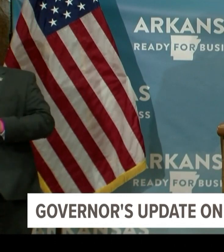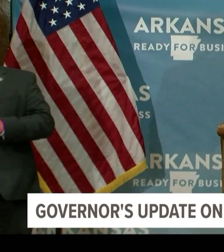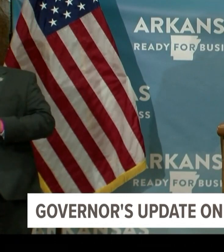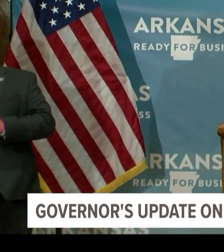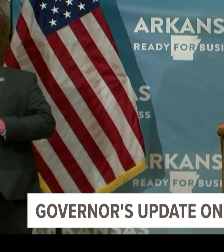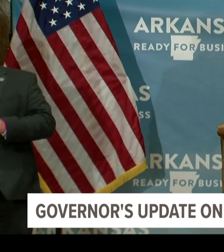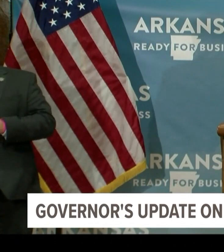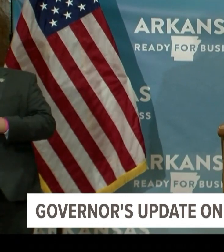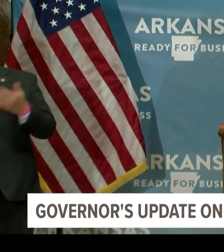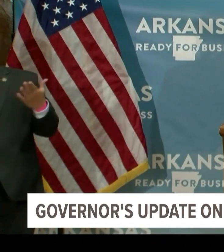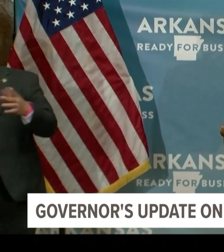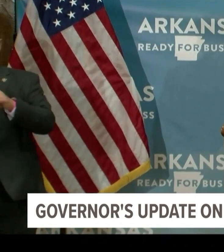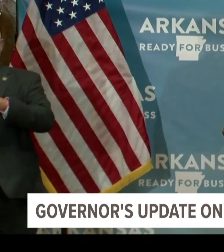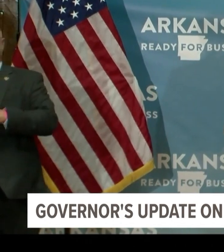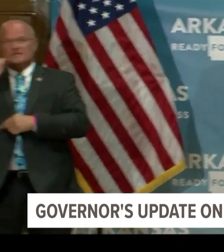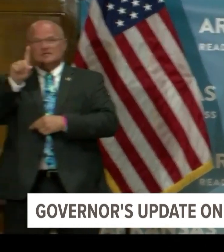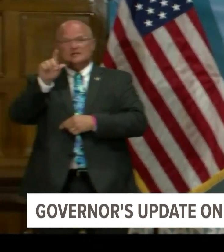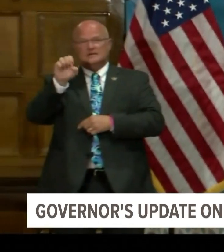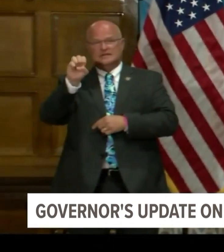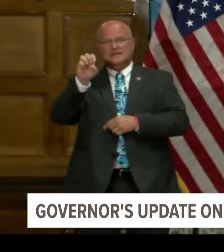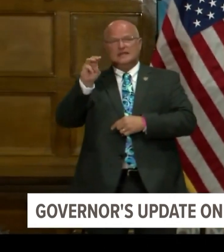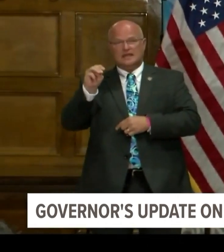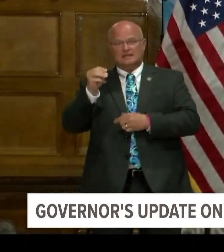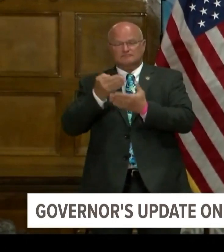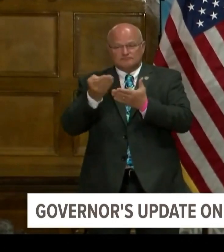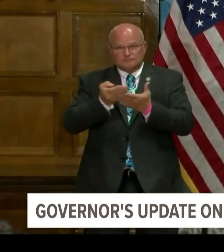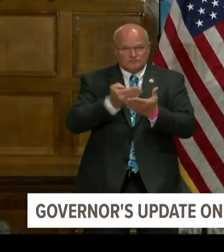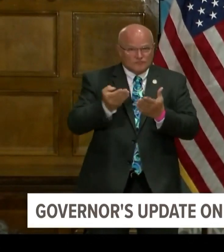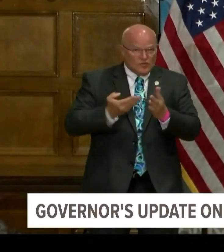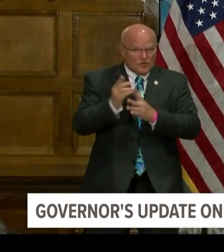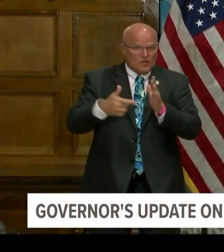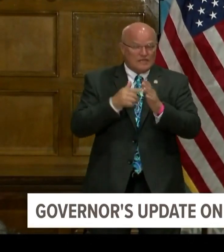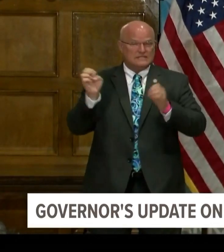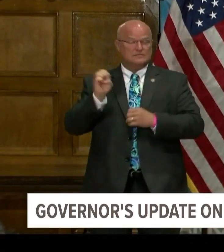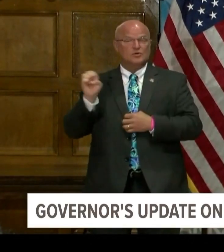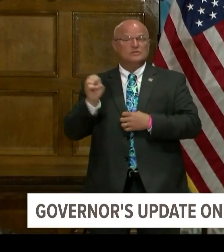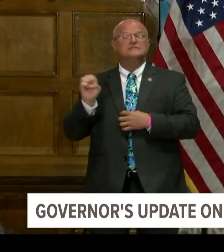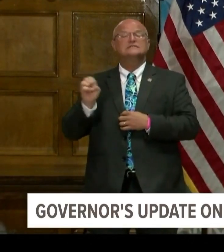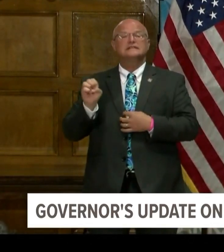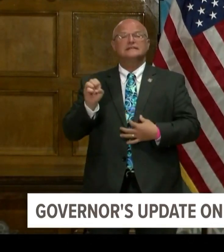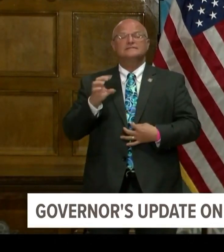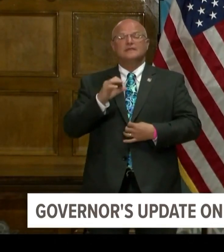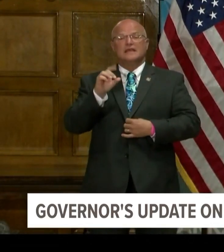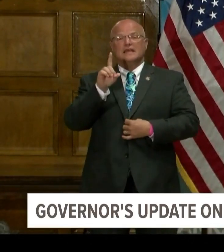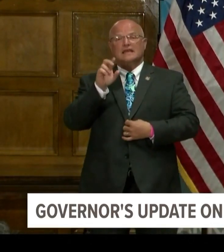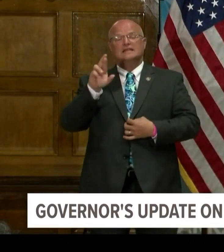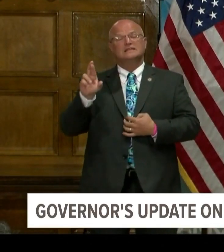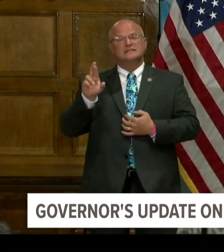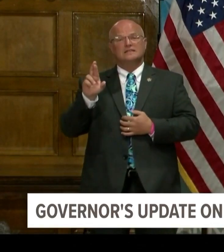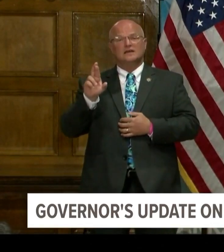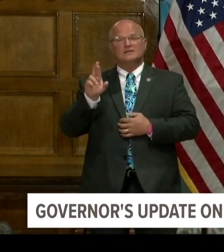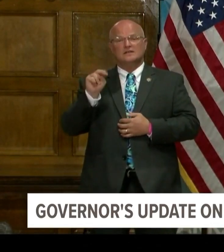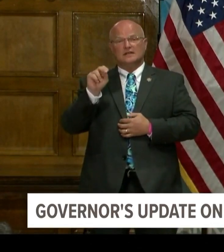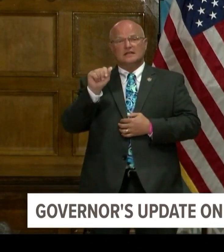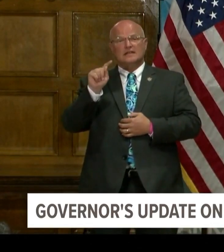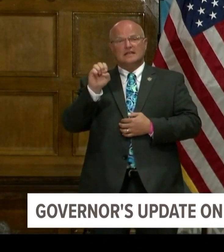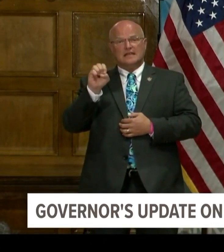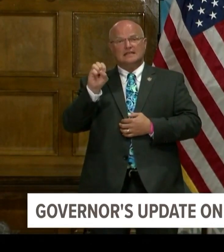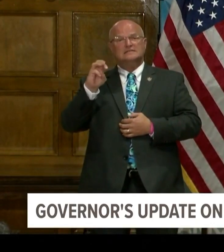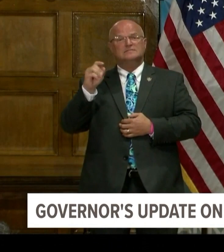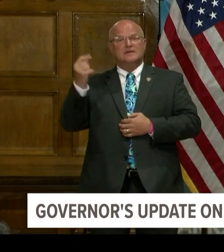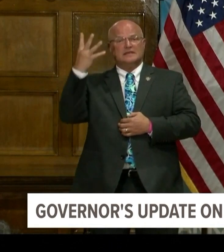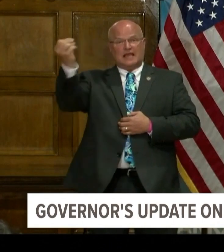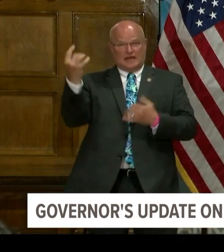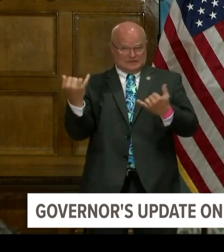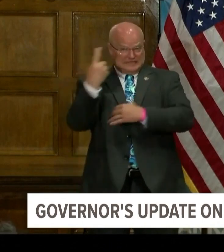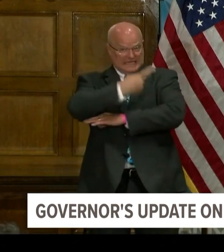Adam, who's done a good job in our procurement through this emergency. Dr. Nate Smith is